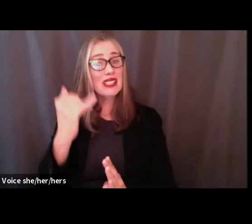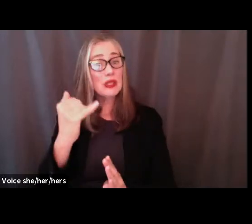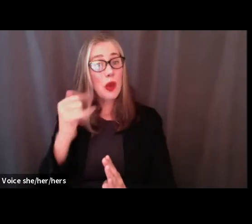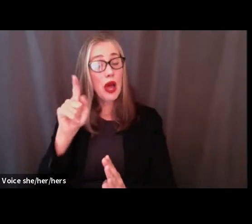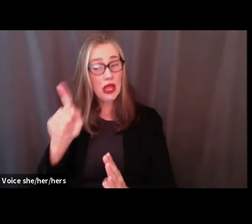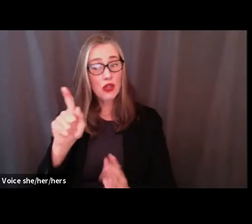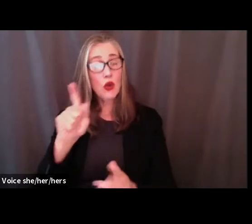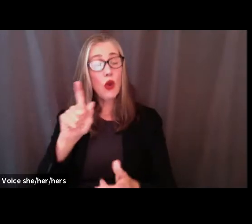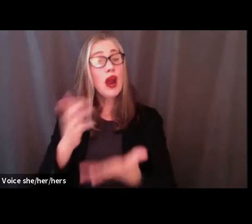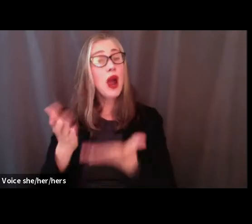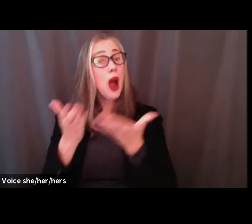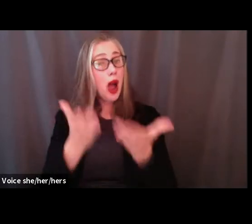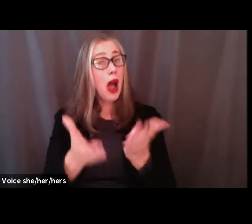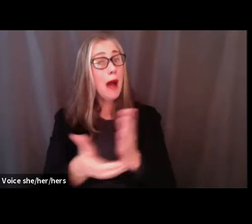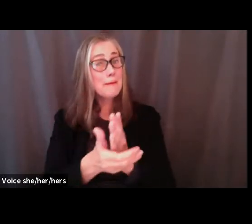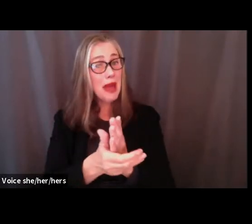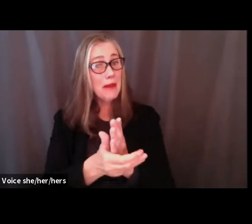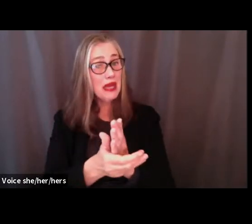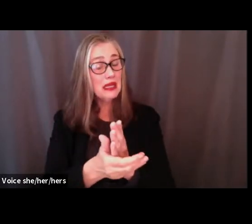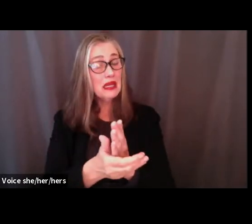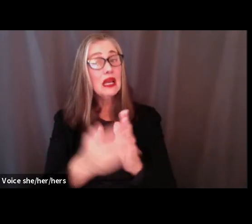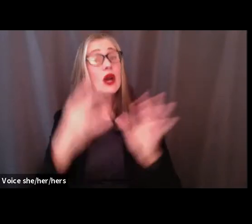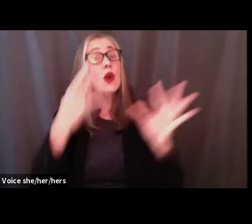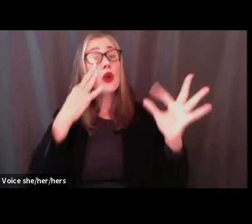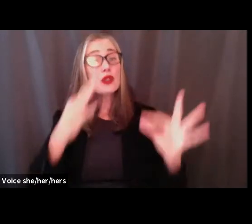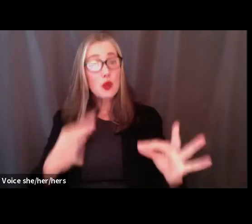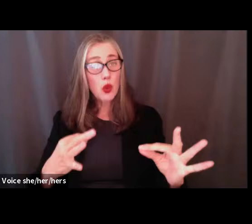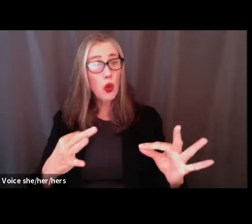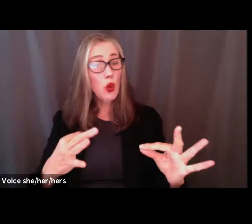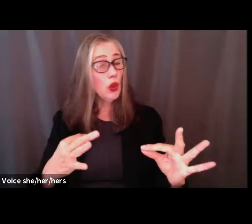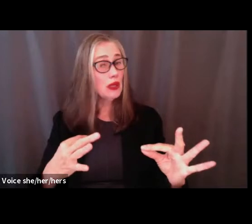order. And so if you are appealing that, that's